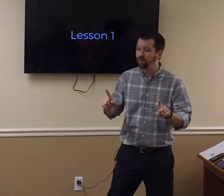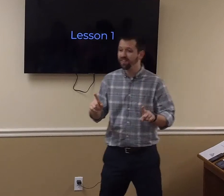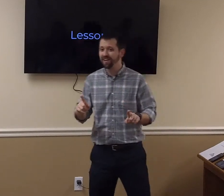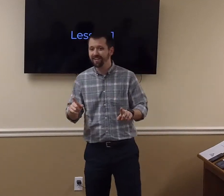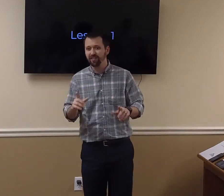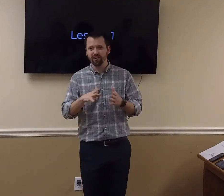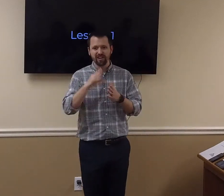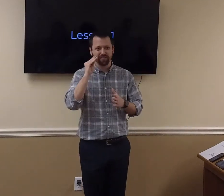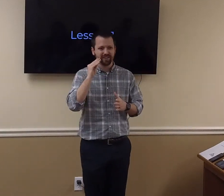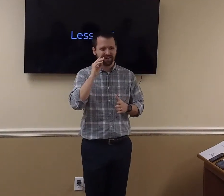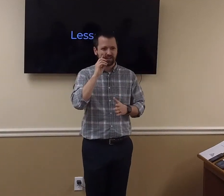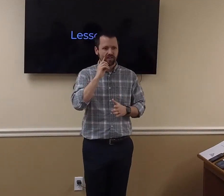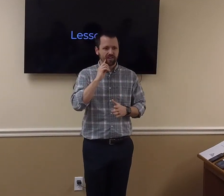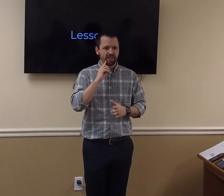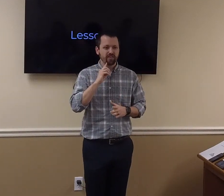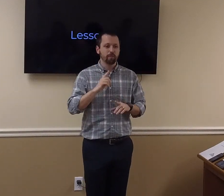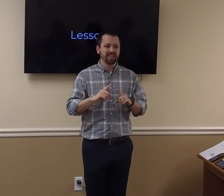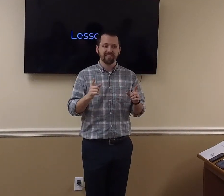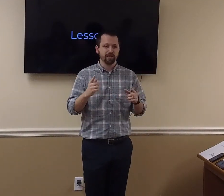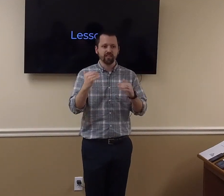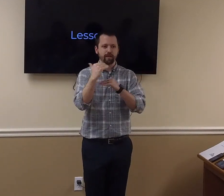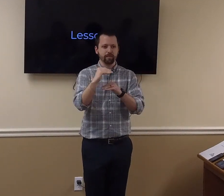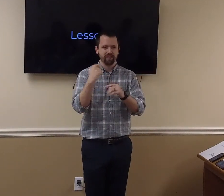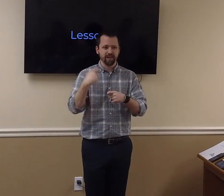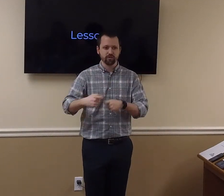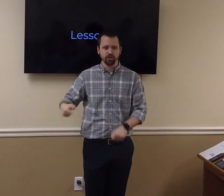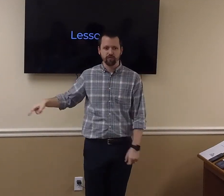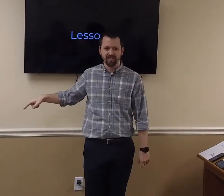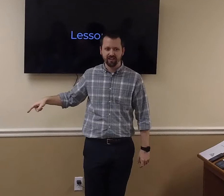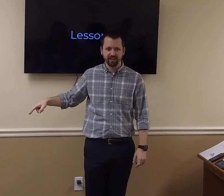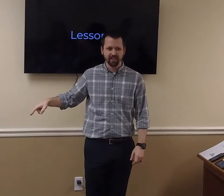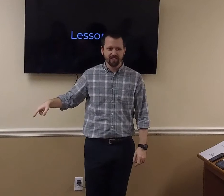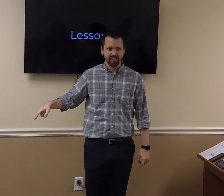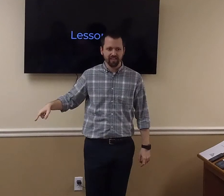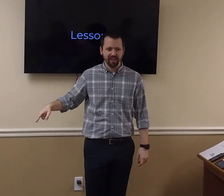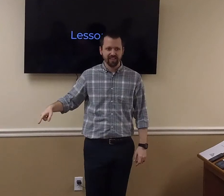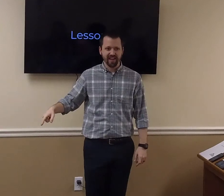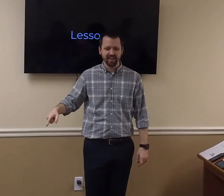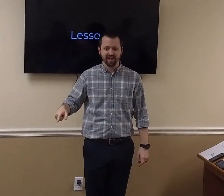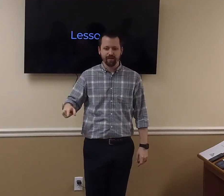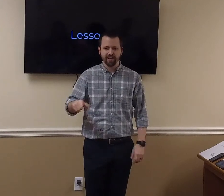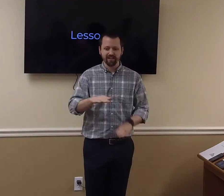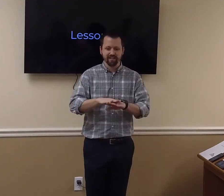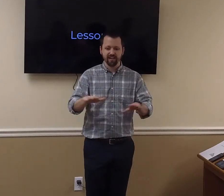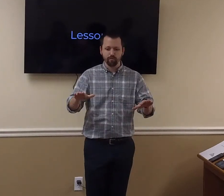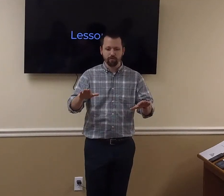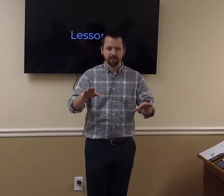was, I learned a lot of, but that's like the limit of my Spanish, what you heard right there. that and I'm not going to sell you any more beer.